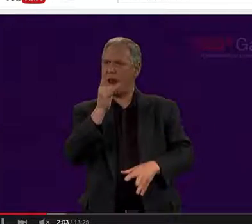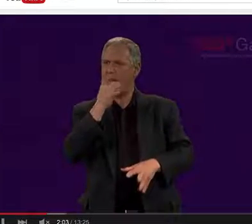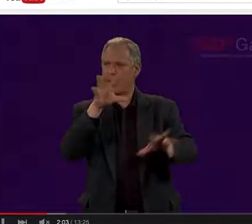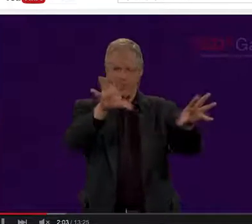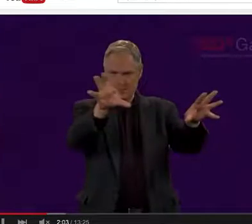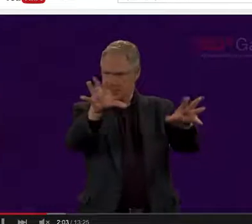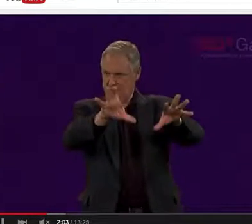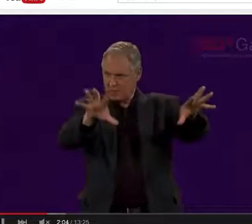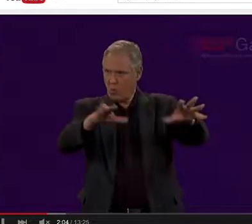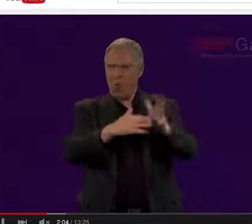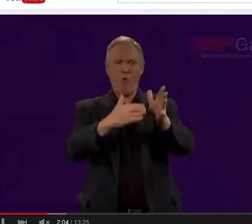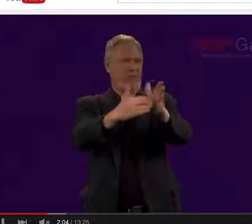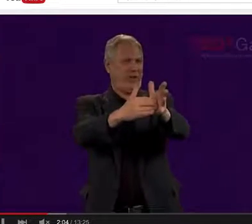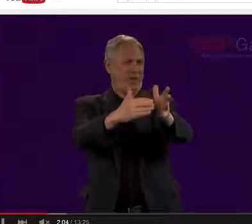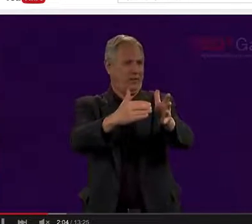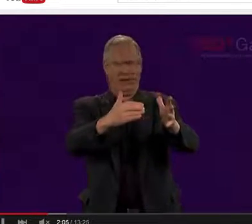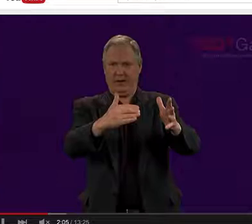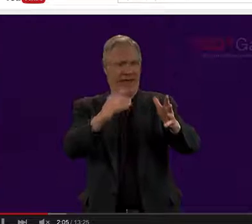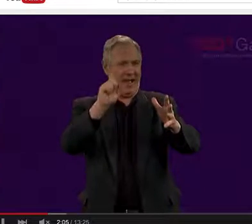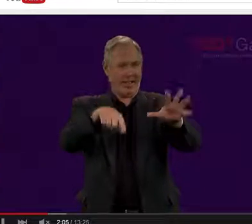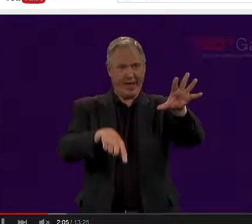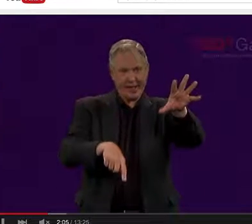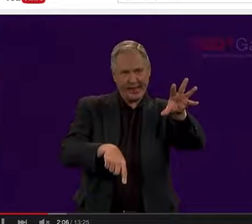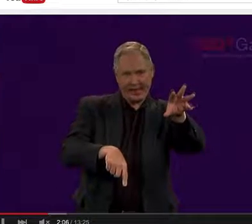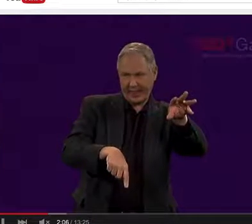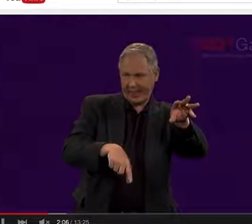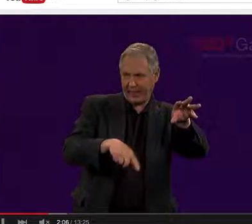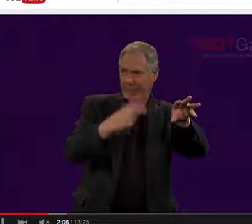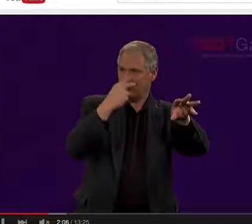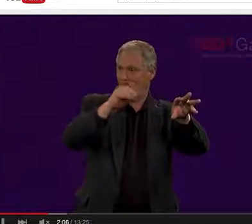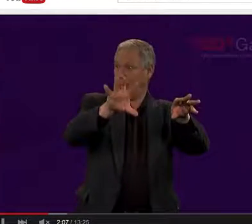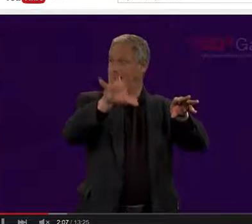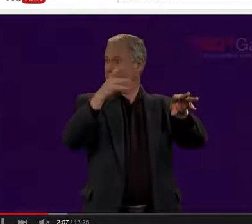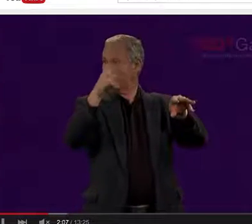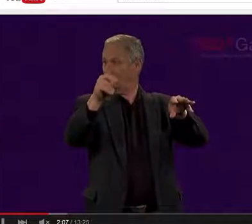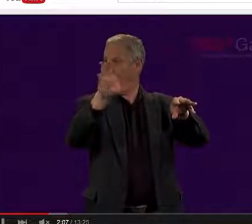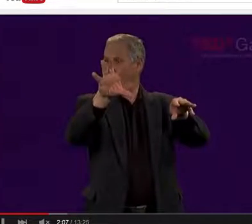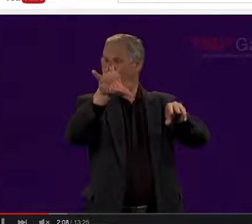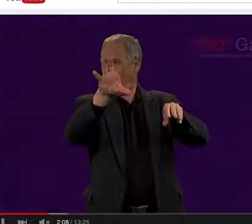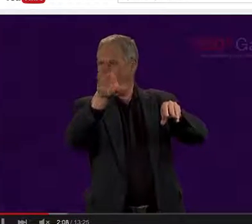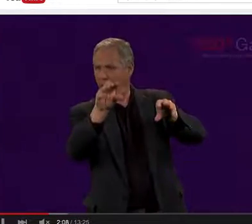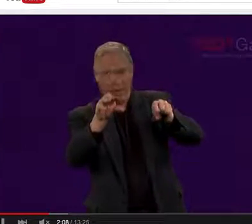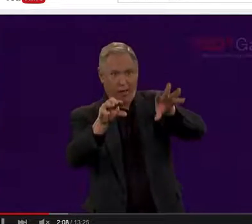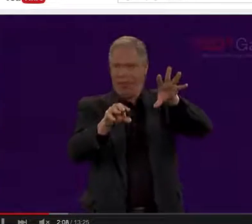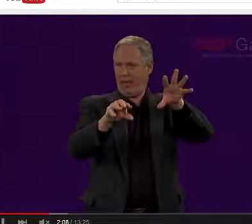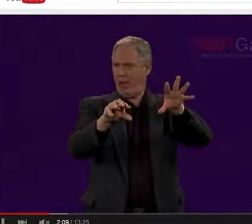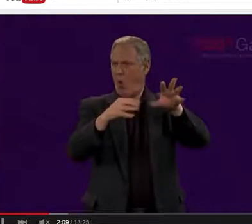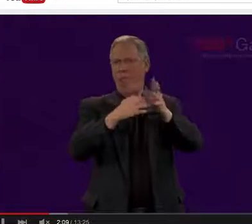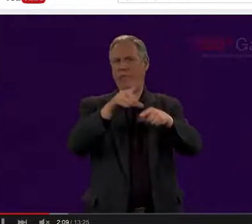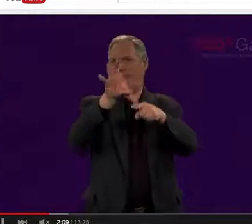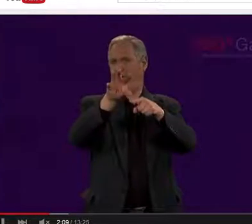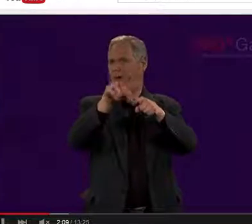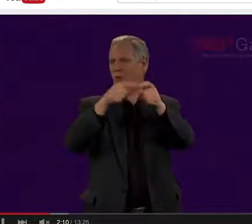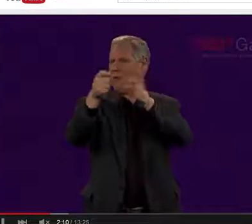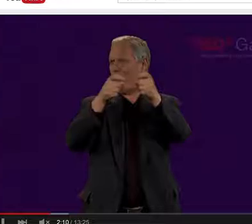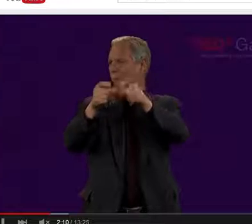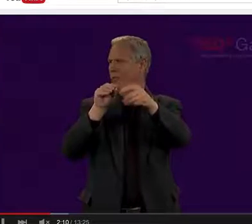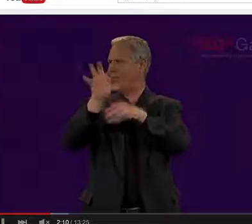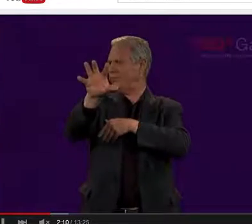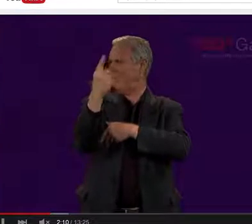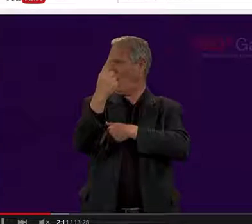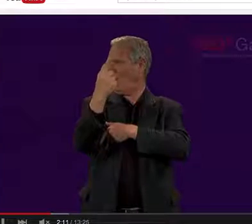It's a big old debate on where the light goes, and often they dim it on the one part and then light it up on the other